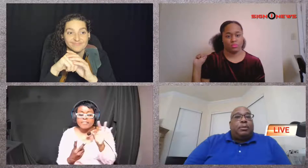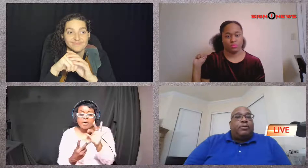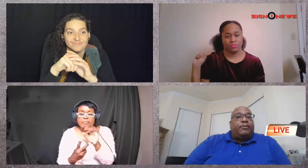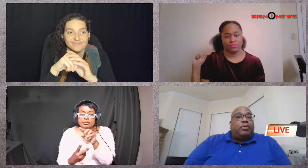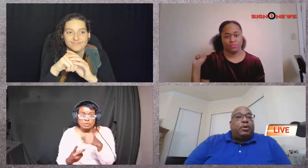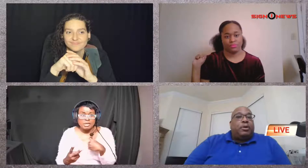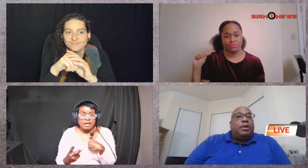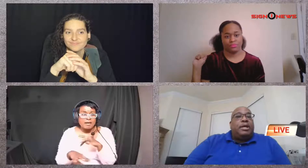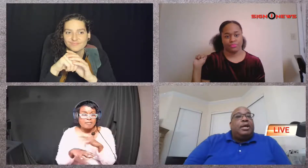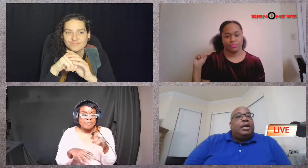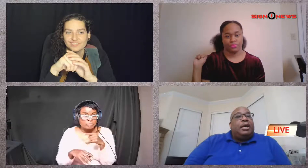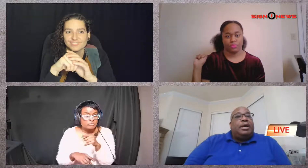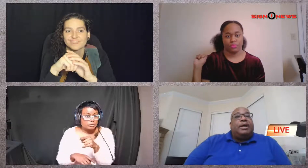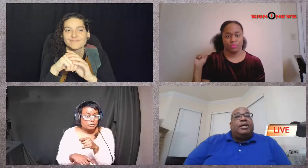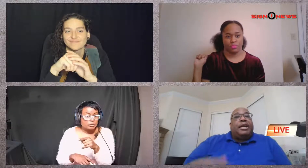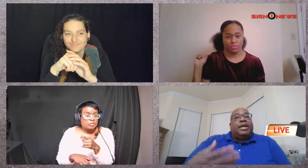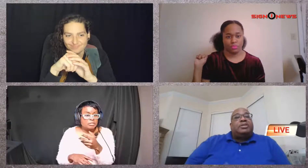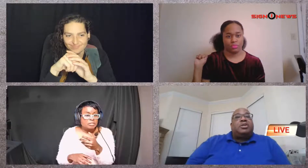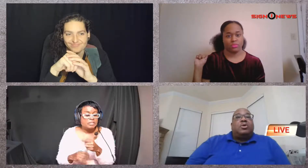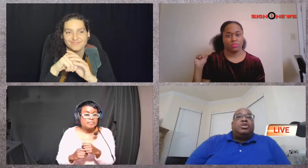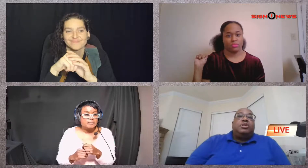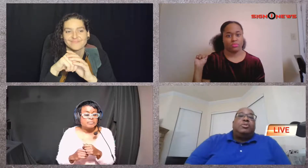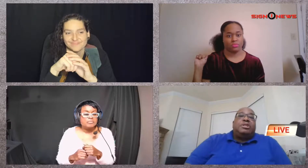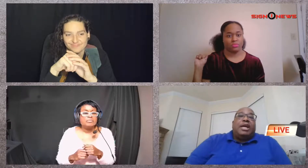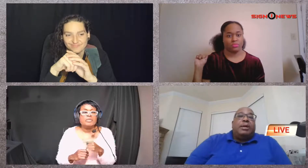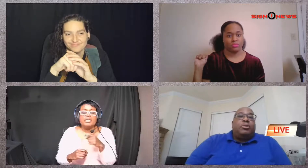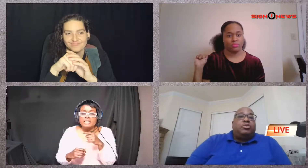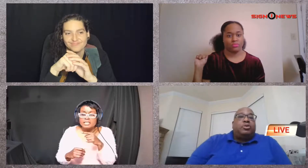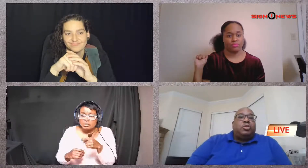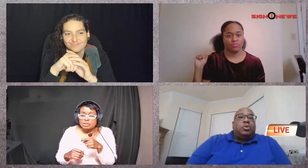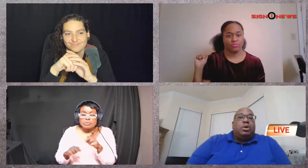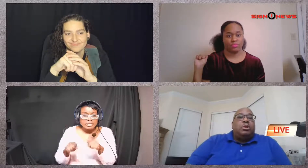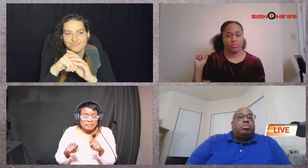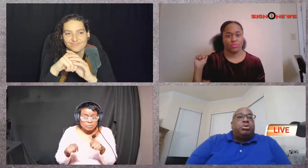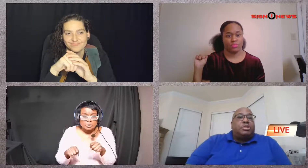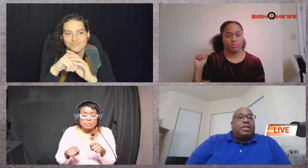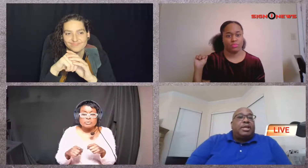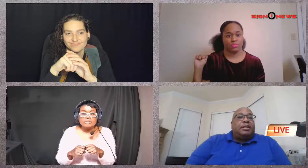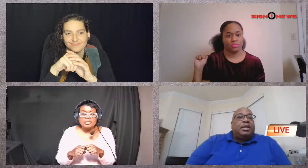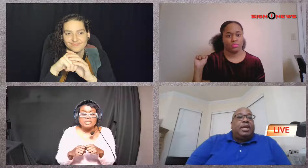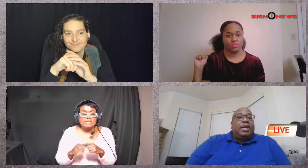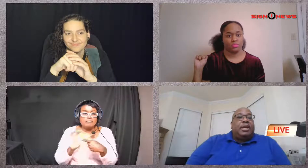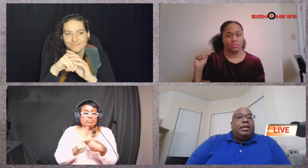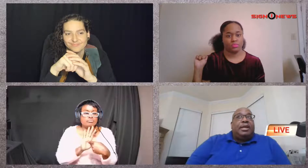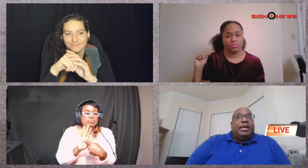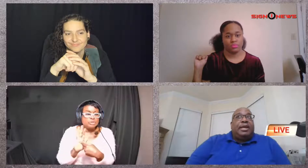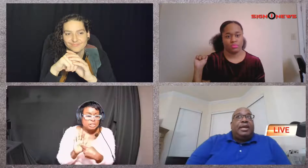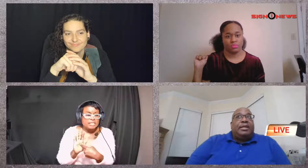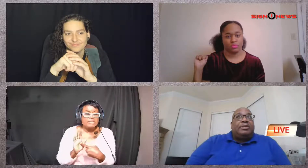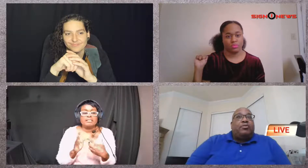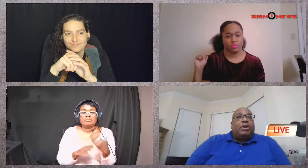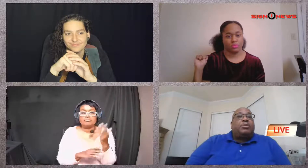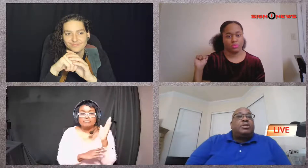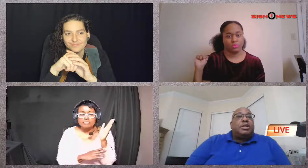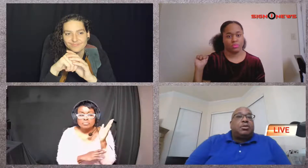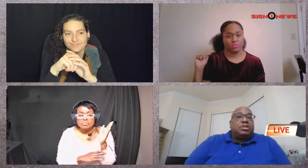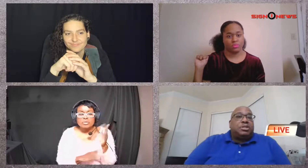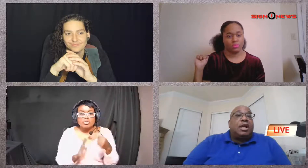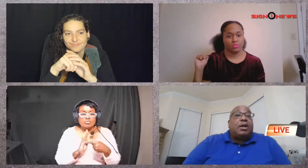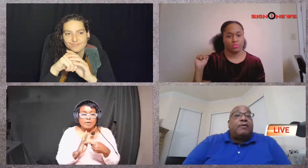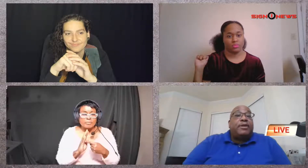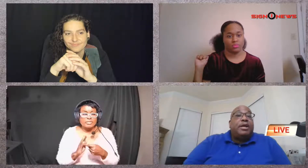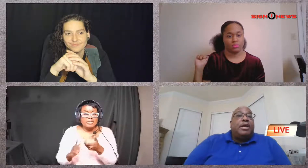had available for her. And so she was able to present and